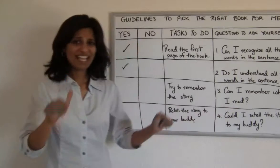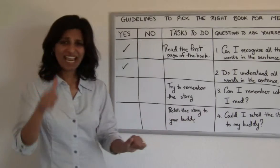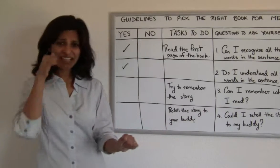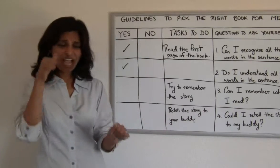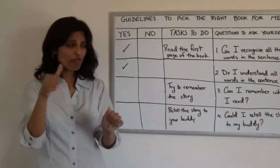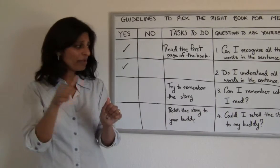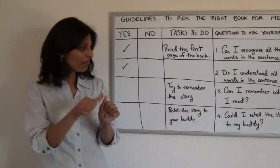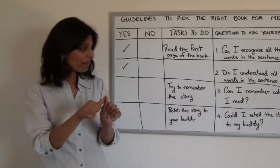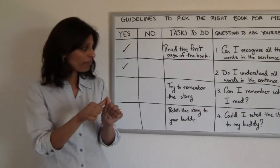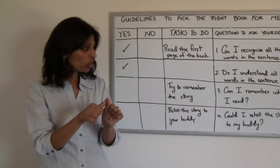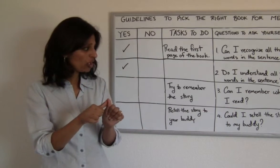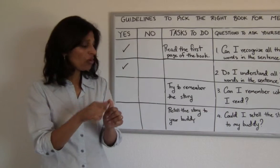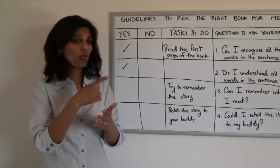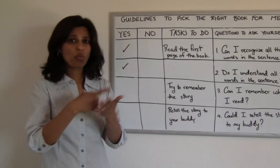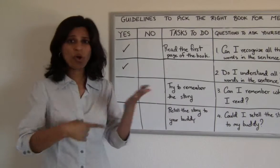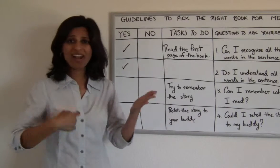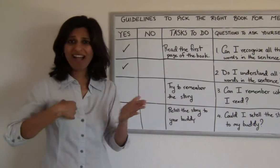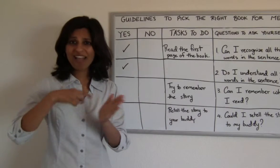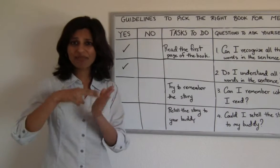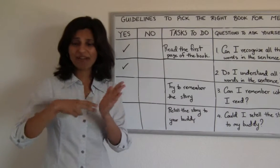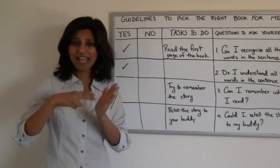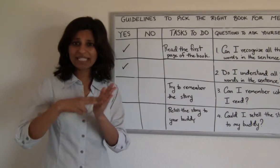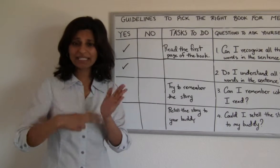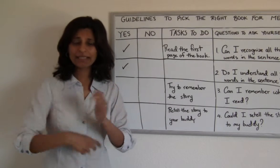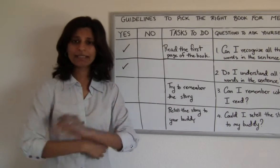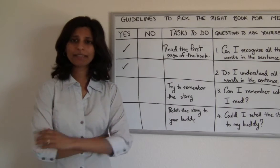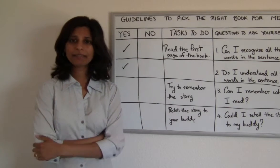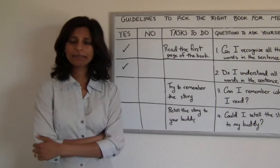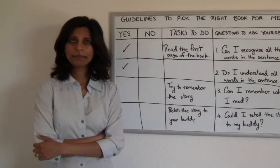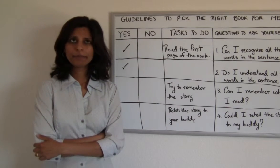Can I remember what I read?